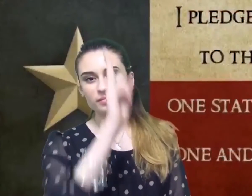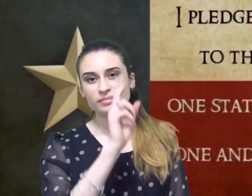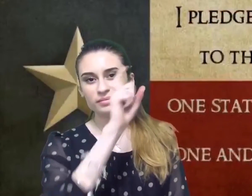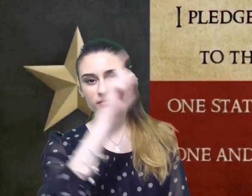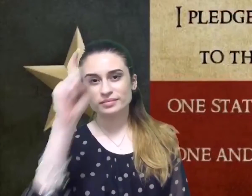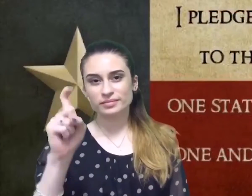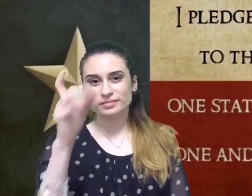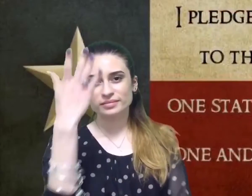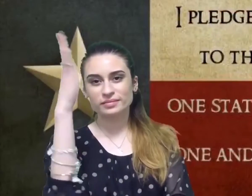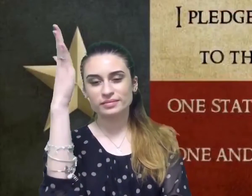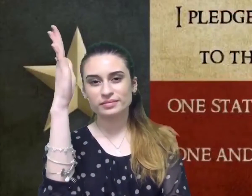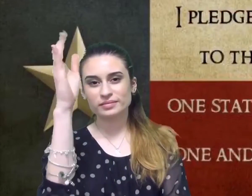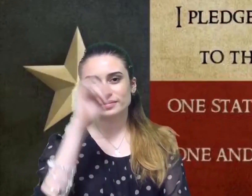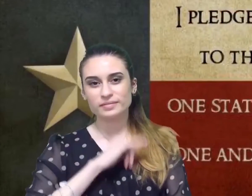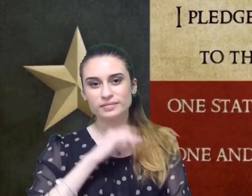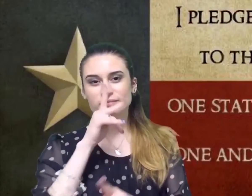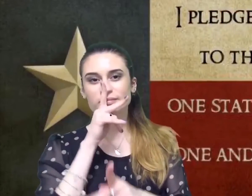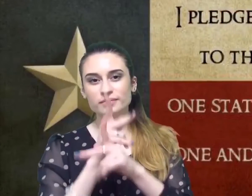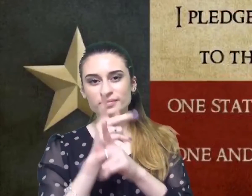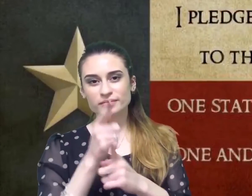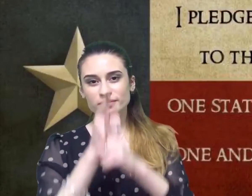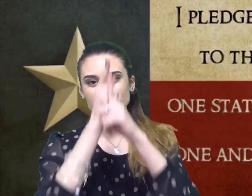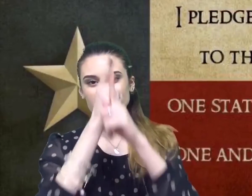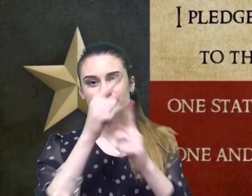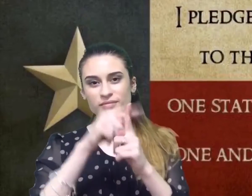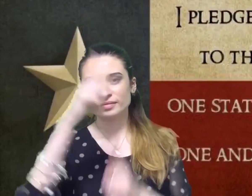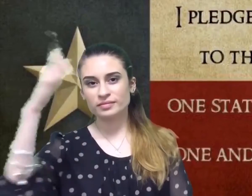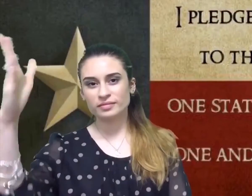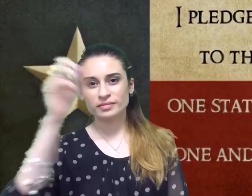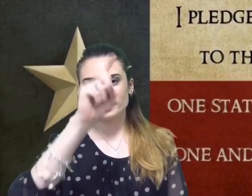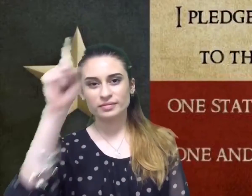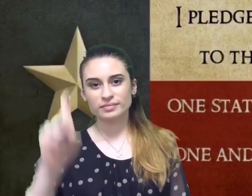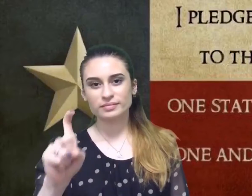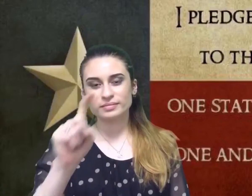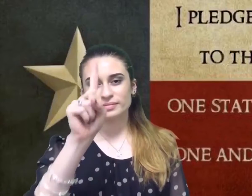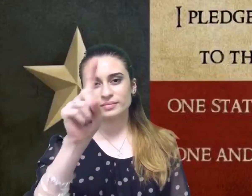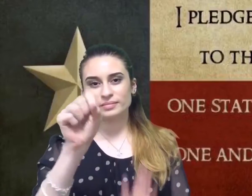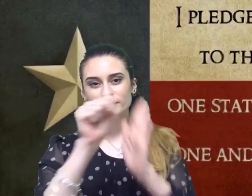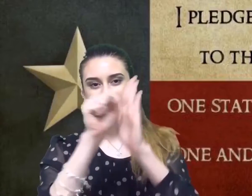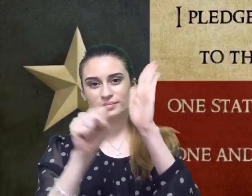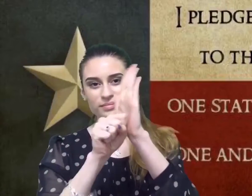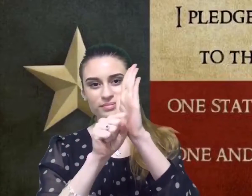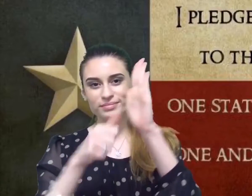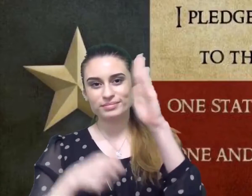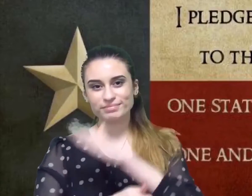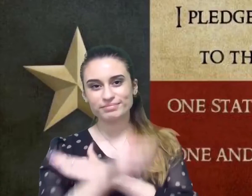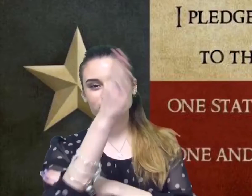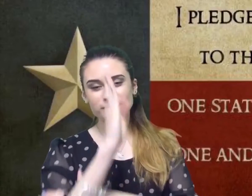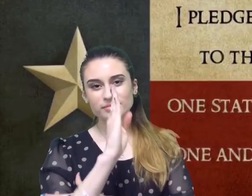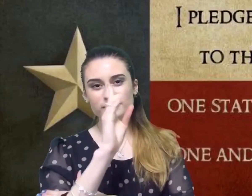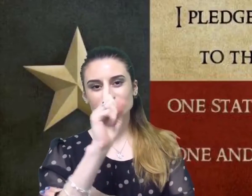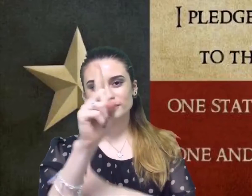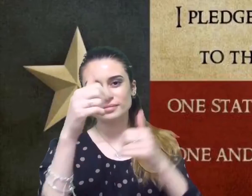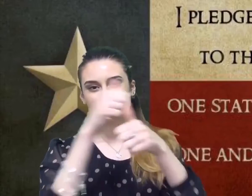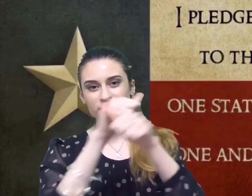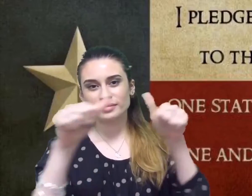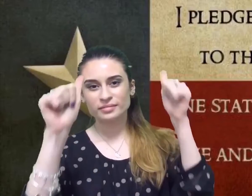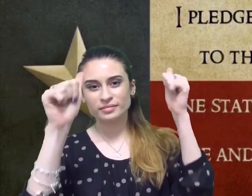Honor the Texas flag. I pledge allegiance to the Texas, one state, under God, one